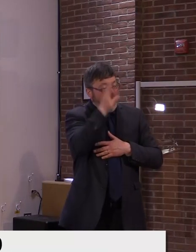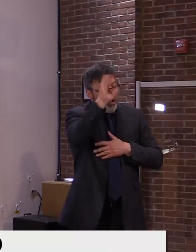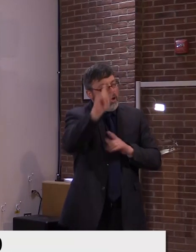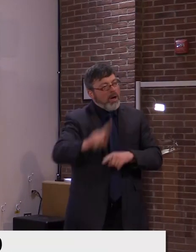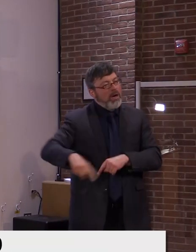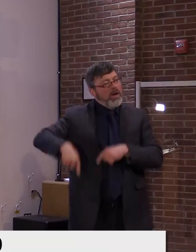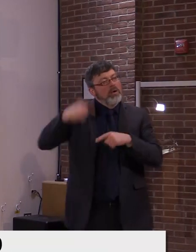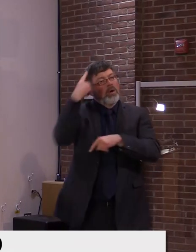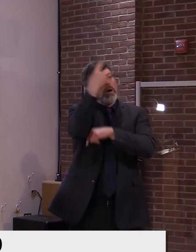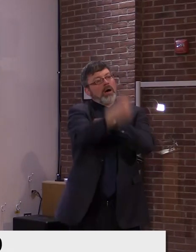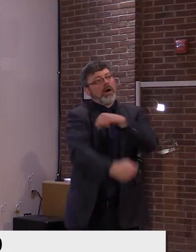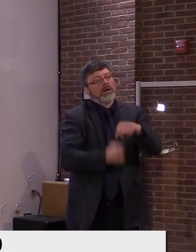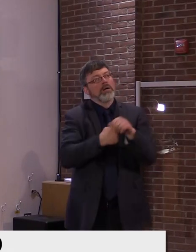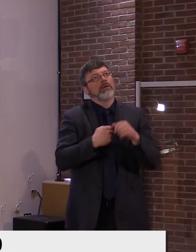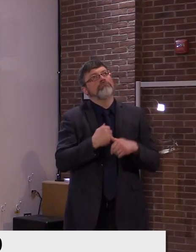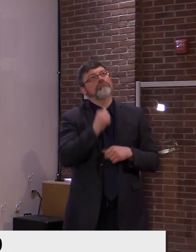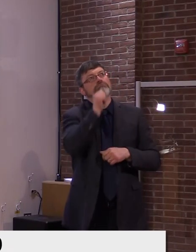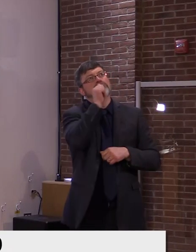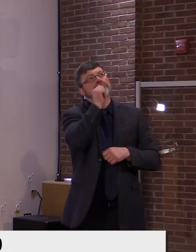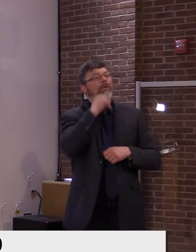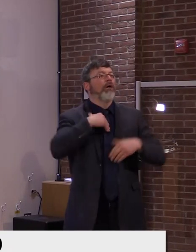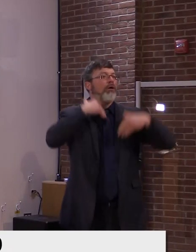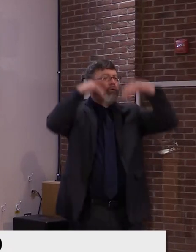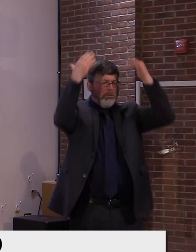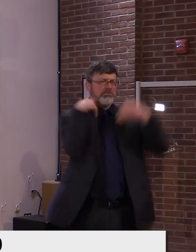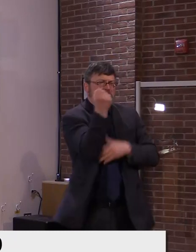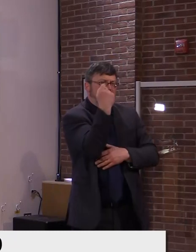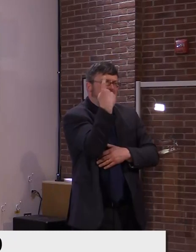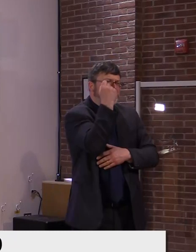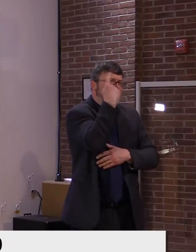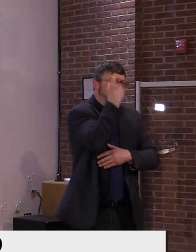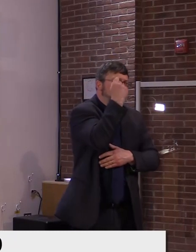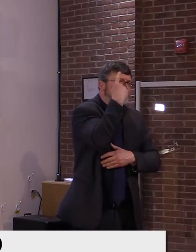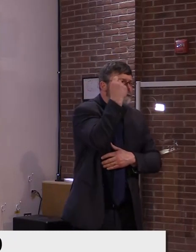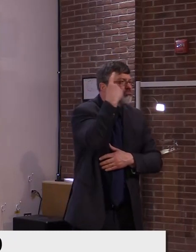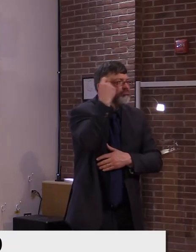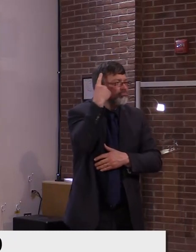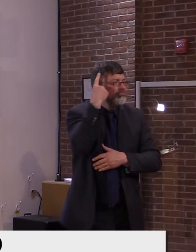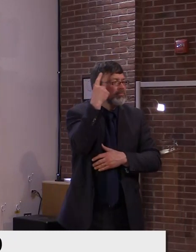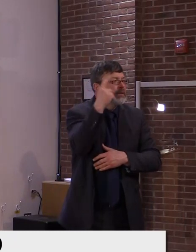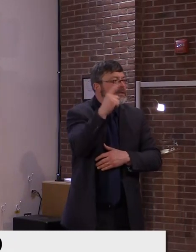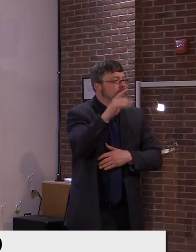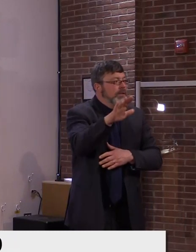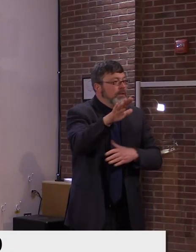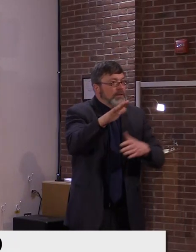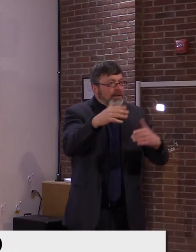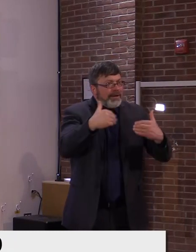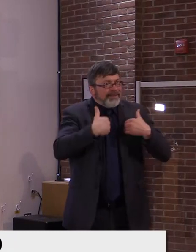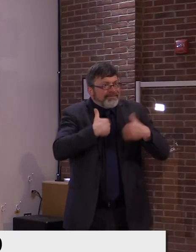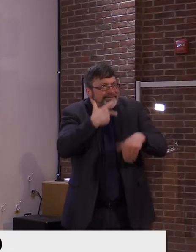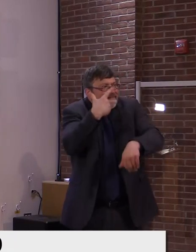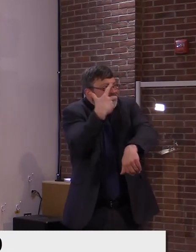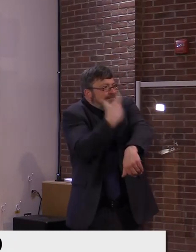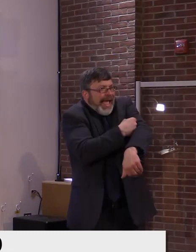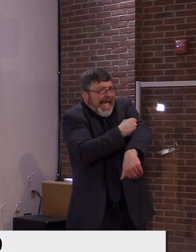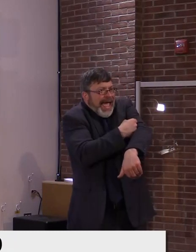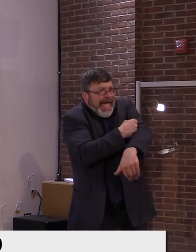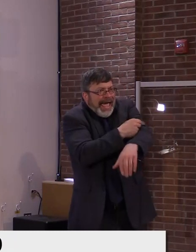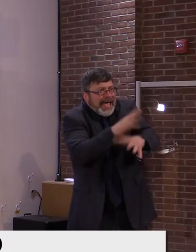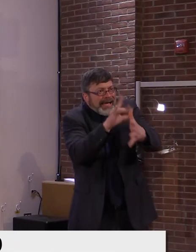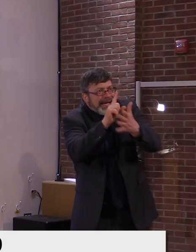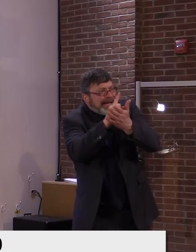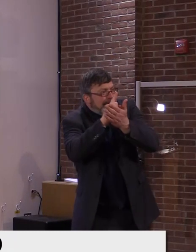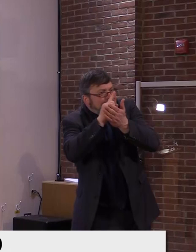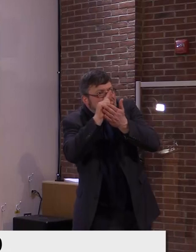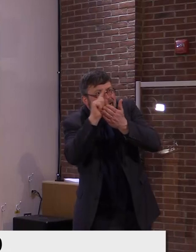to 50% of Vermonters, 16 and older, having gotten their first dose. Last week, I shared my top